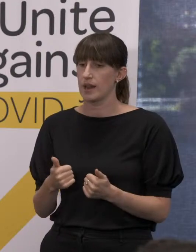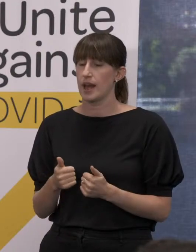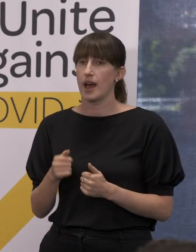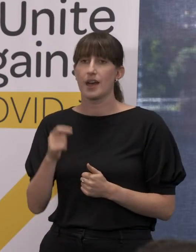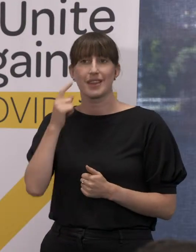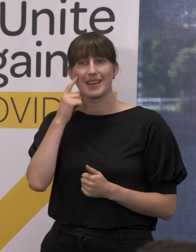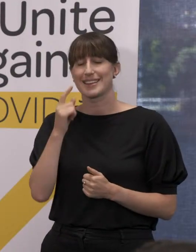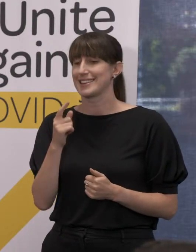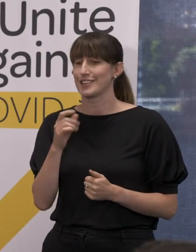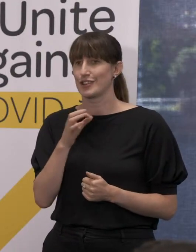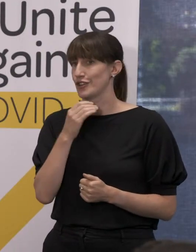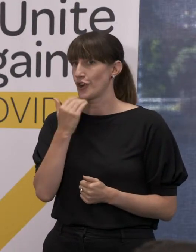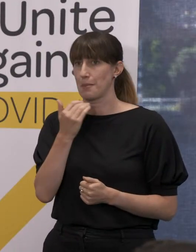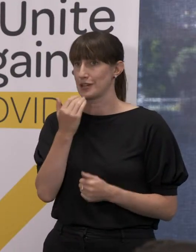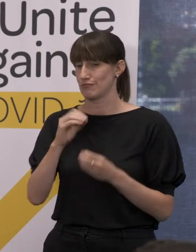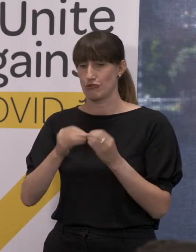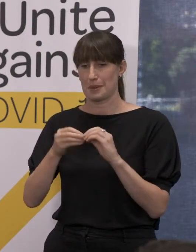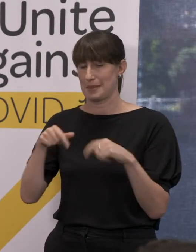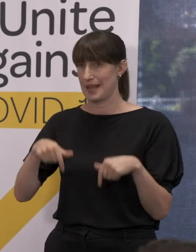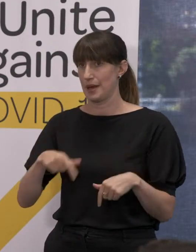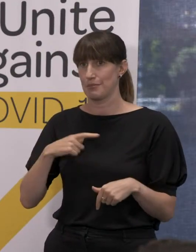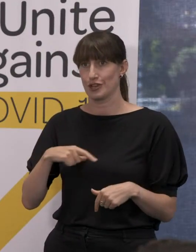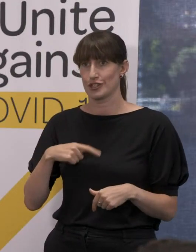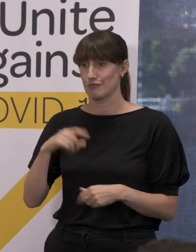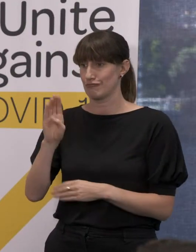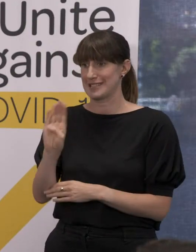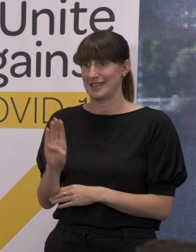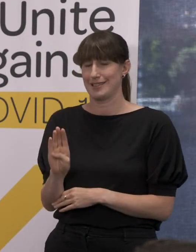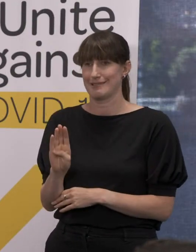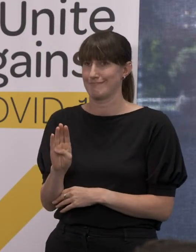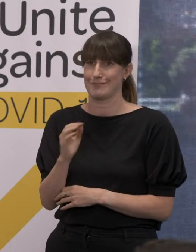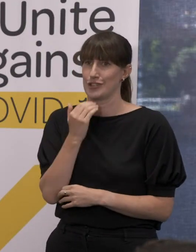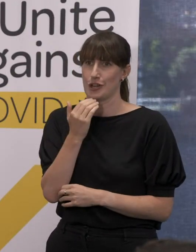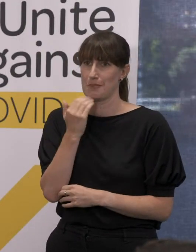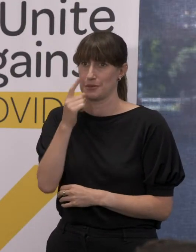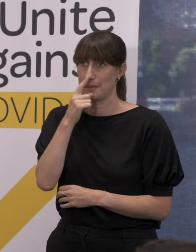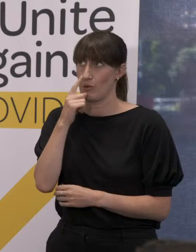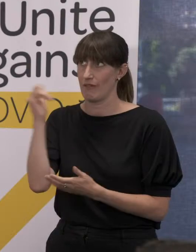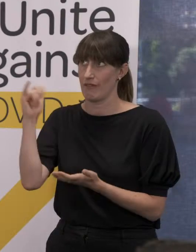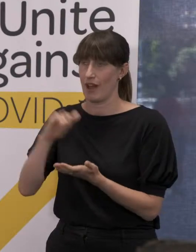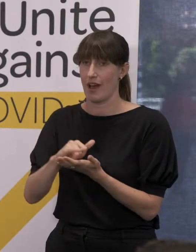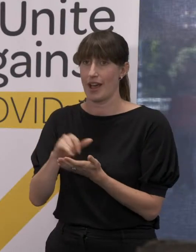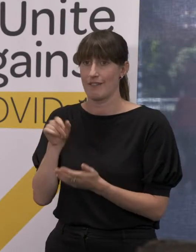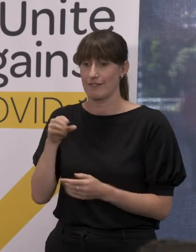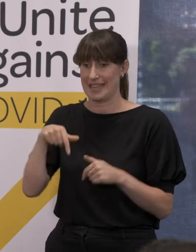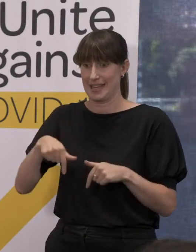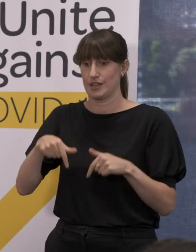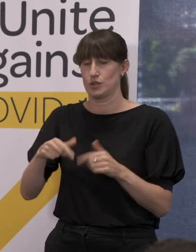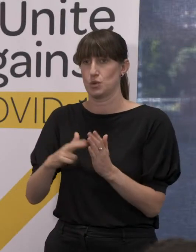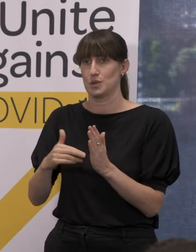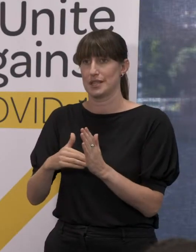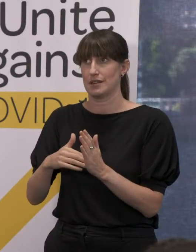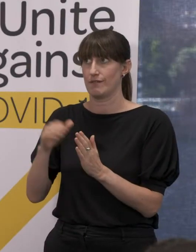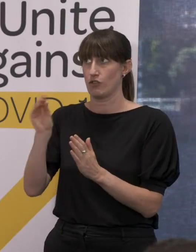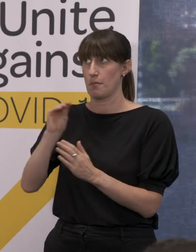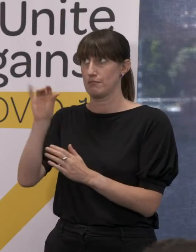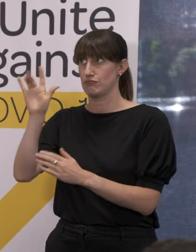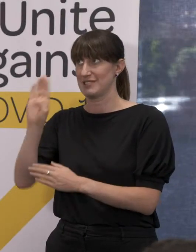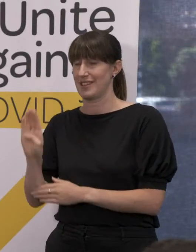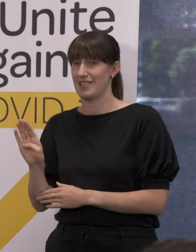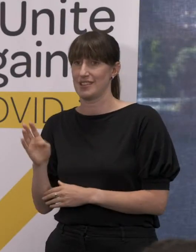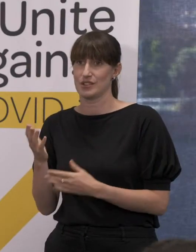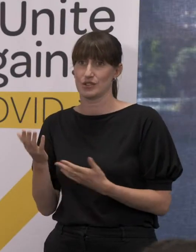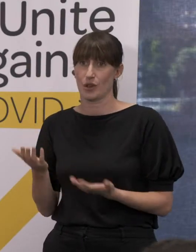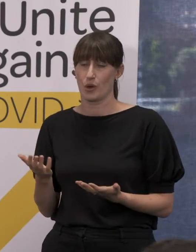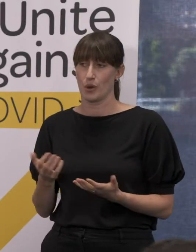so few people travelling from Brazil, and that variant is also not very prevalent elsewhere. So we haven't